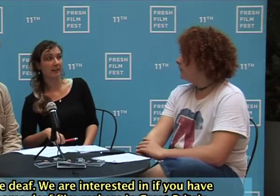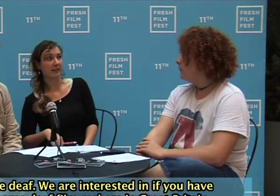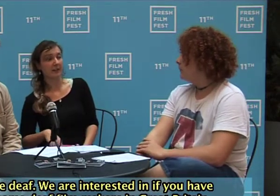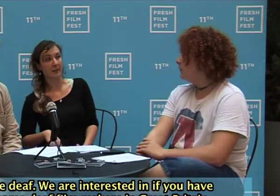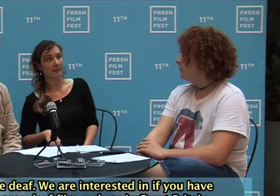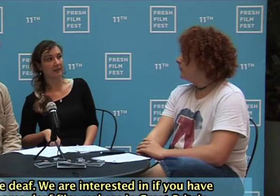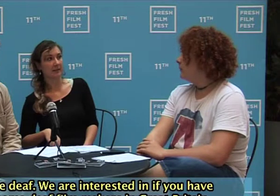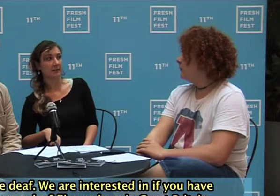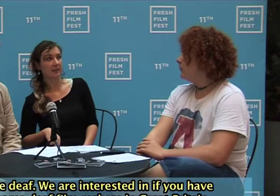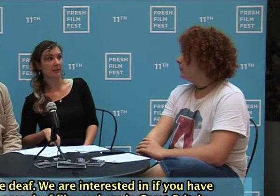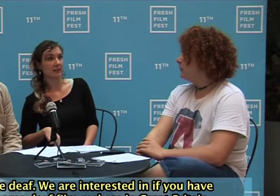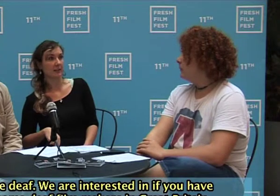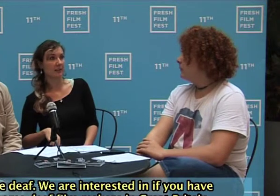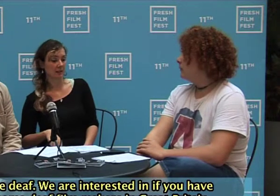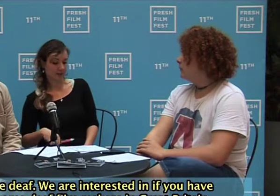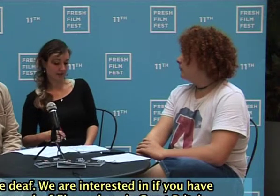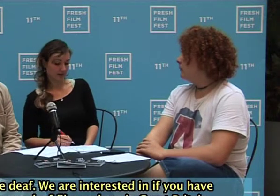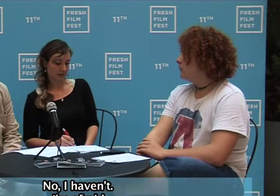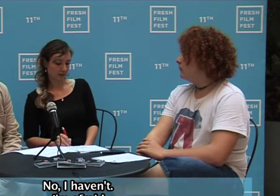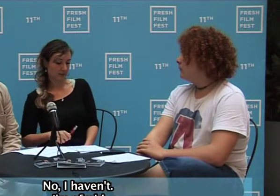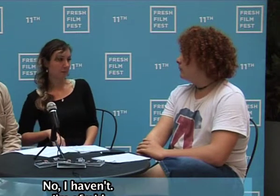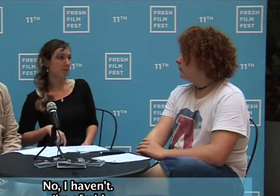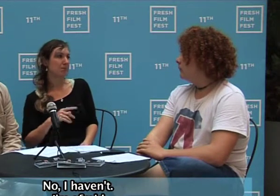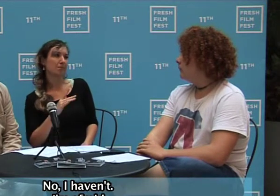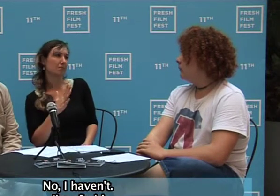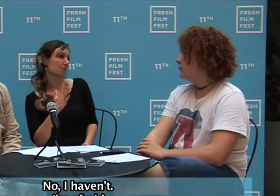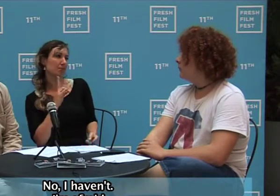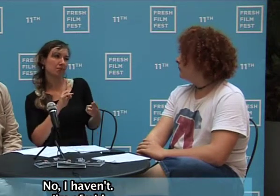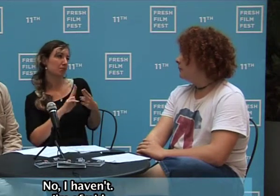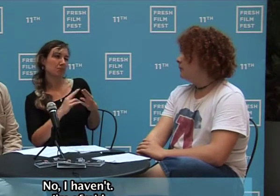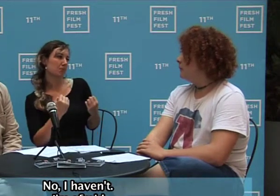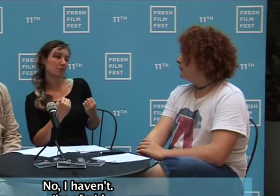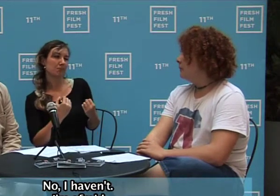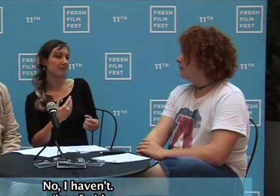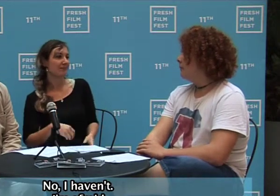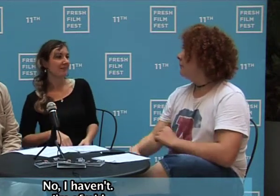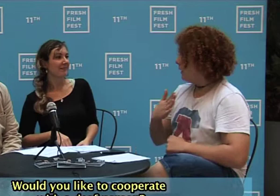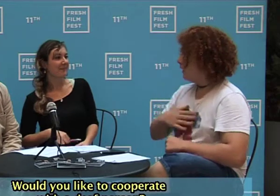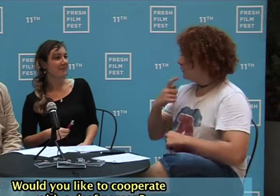filmmaker in Birmingham. No, I haven't, I'm afraid.